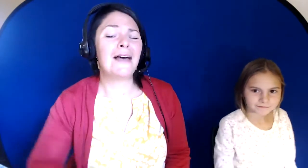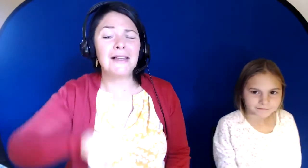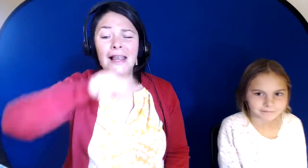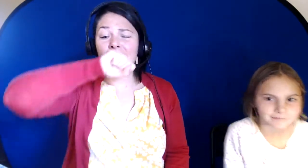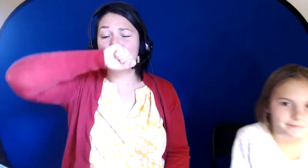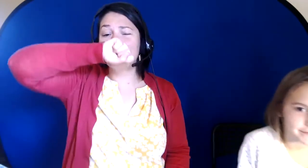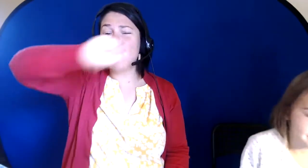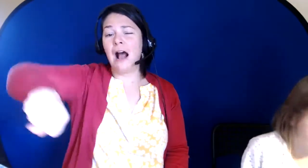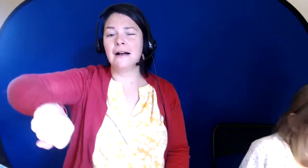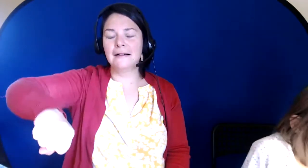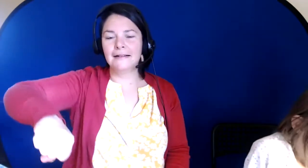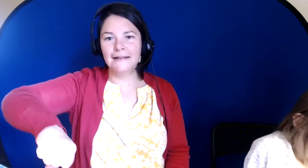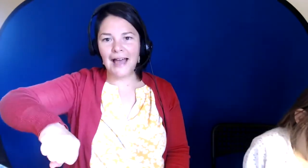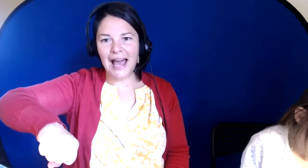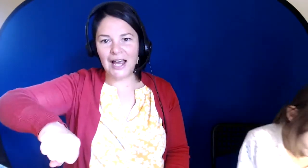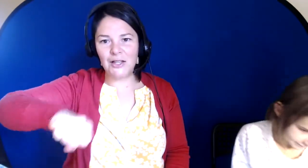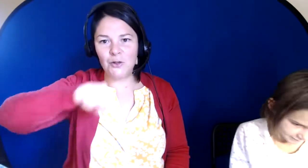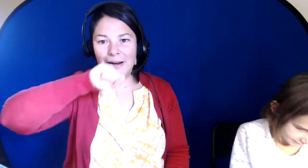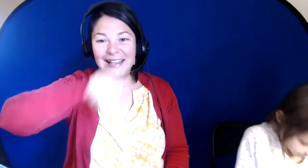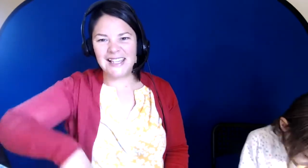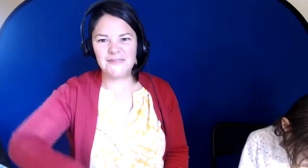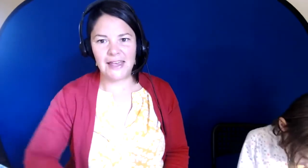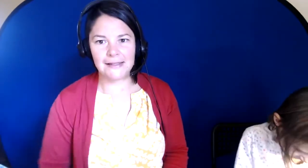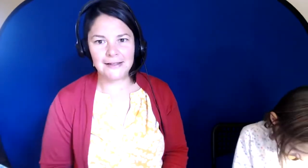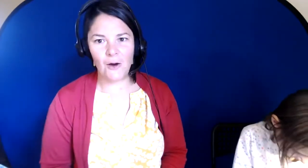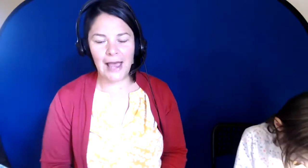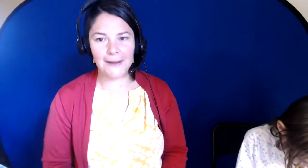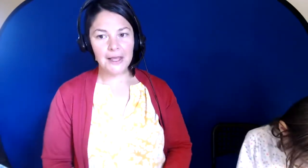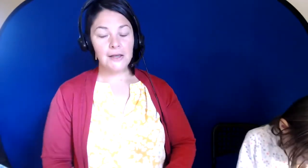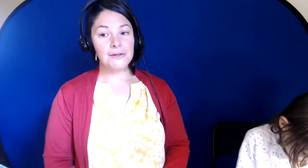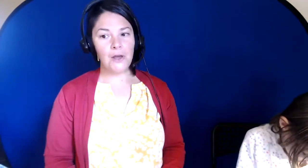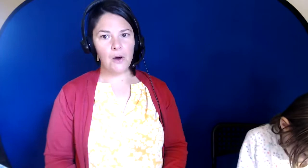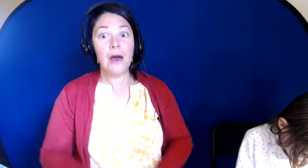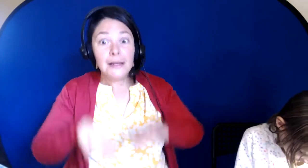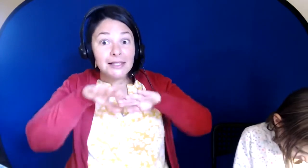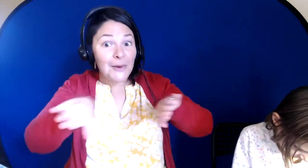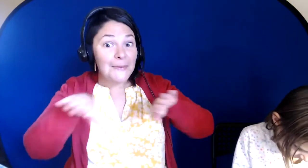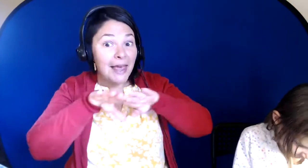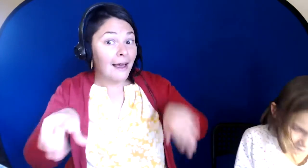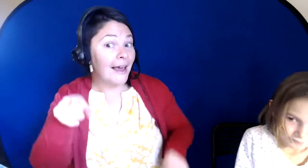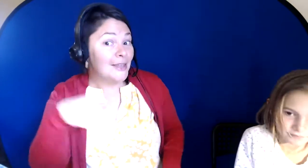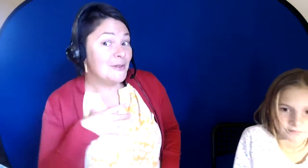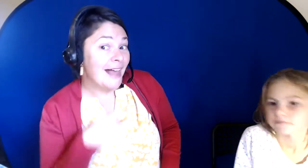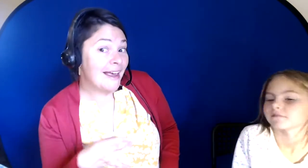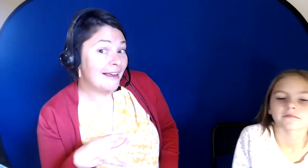love it. Mwah! I adore it. Kiss fist. Okay, so swimming. You like?